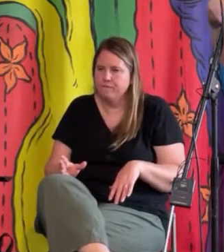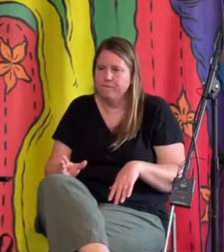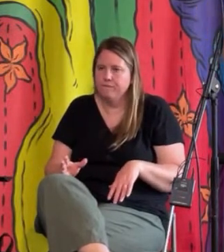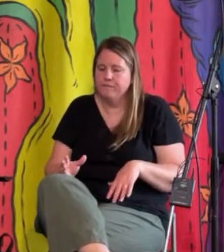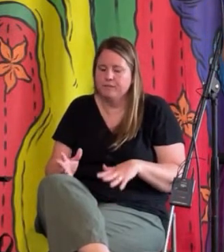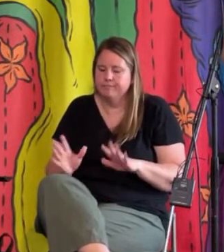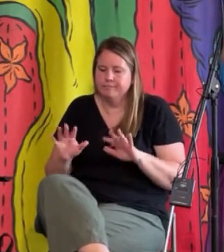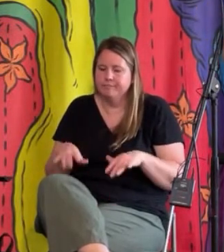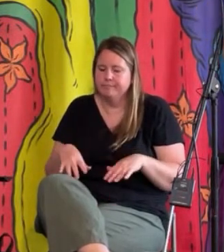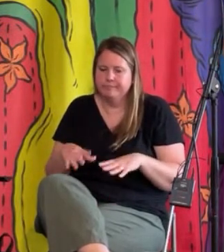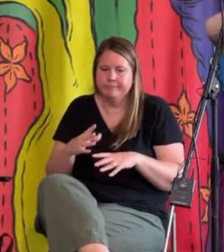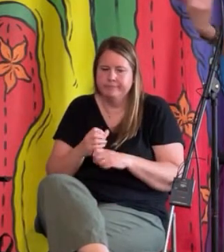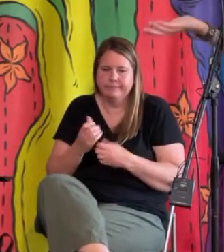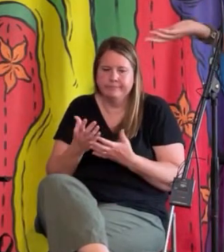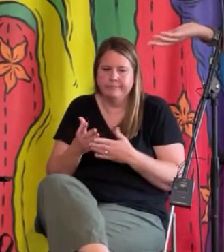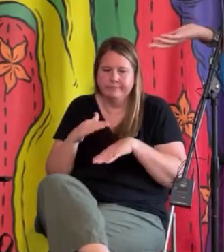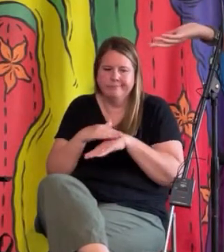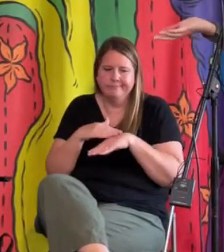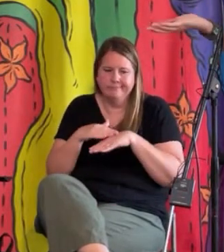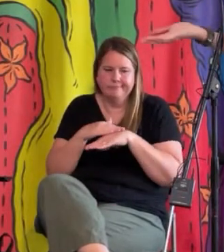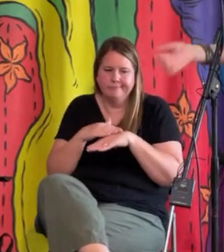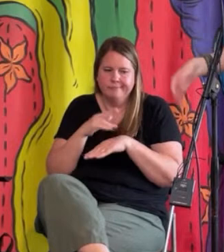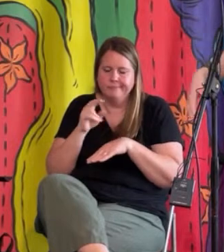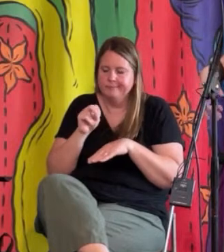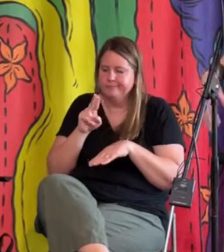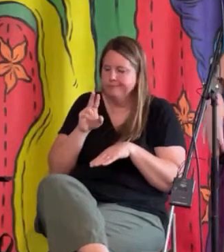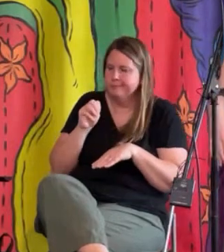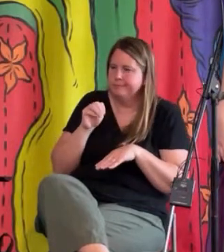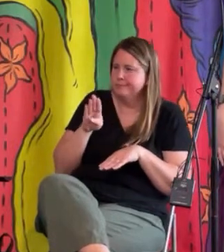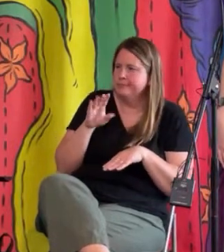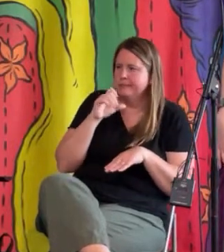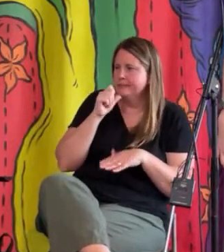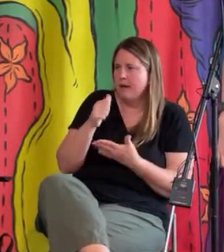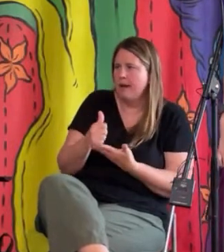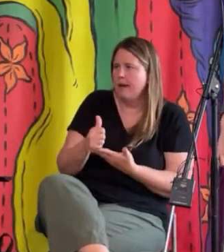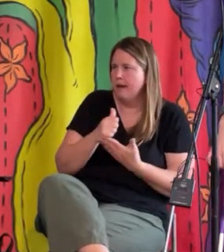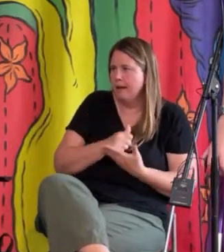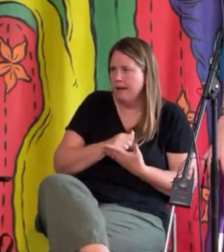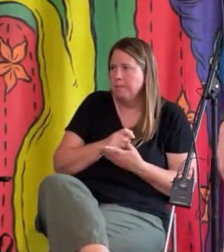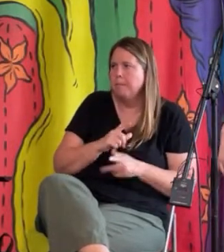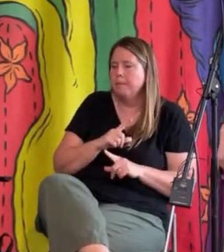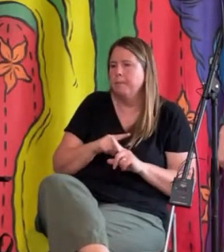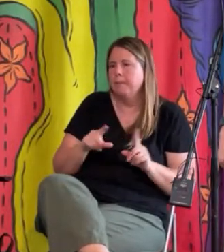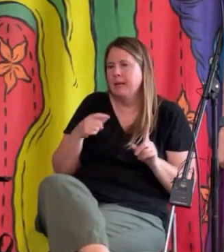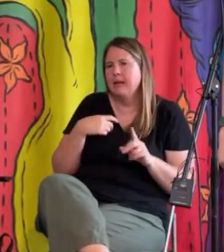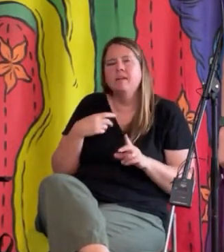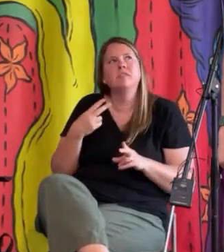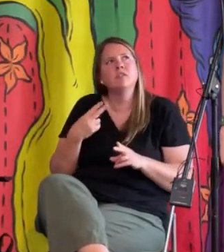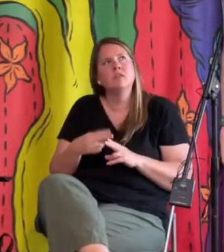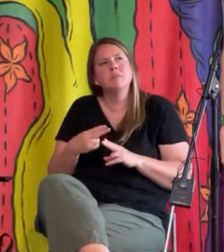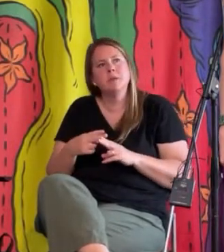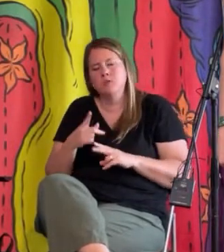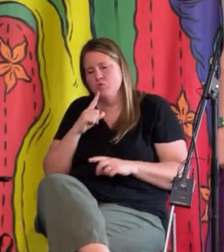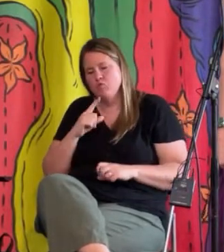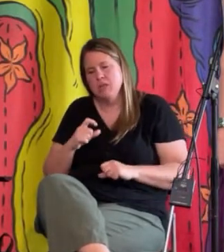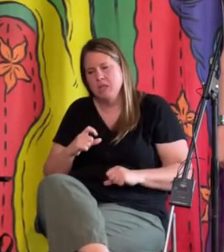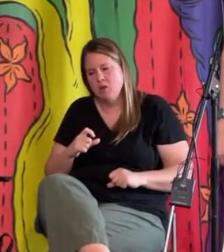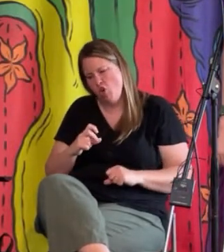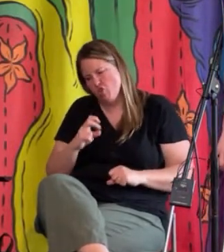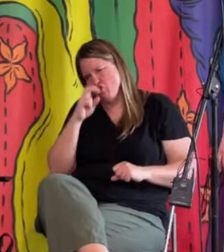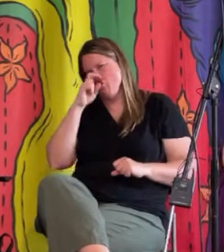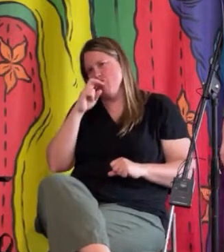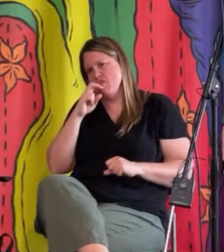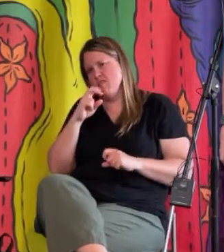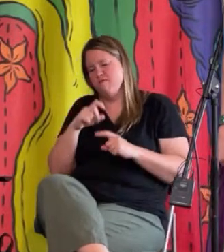stuff that you put on top of it that makes it numb. It just doesn't seem to do much for me. But I've gotten quite a reputation for being very hardcore from the nurses, because